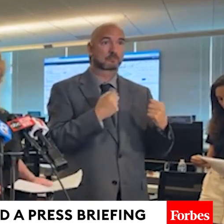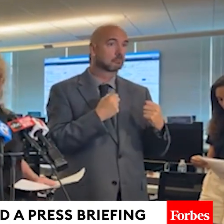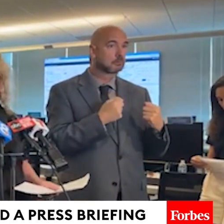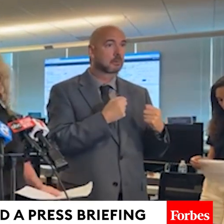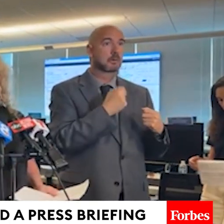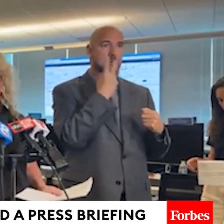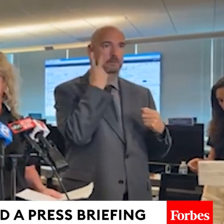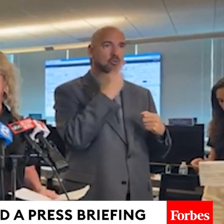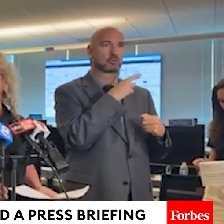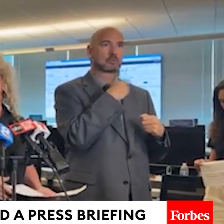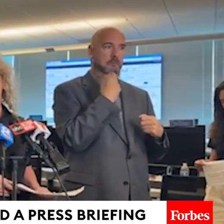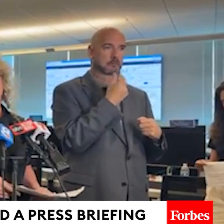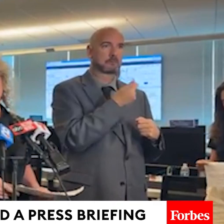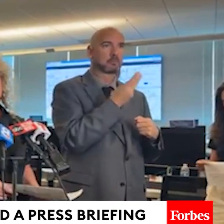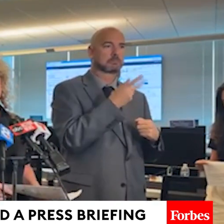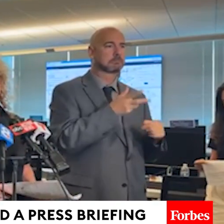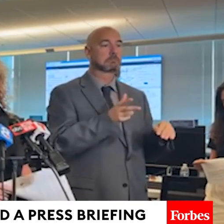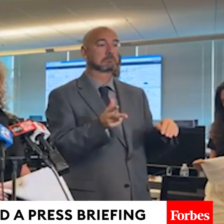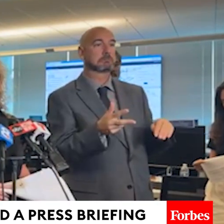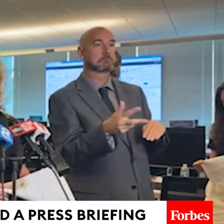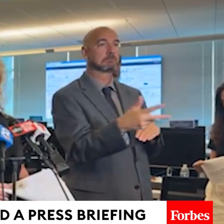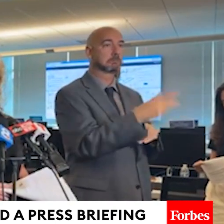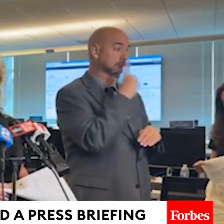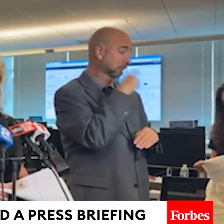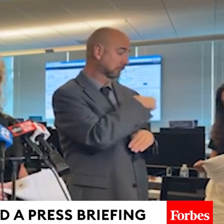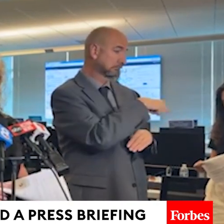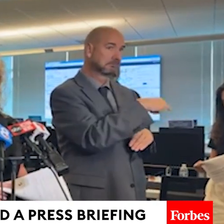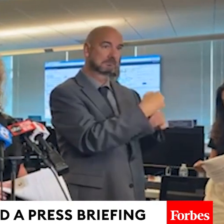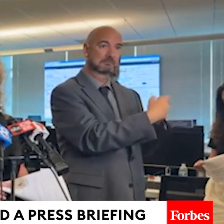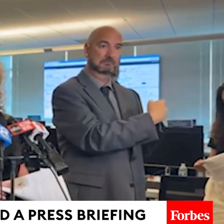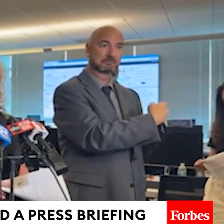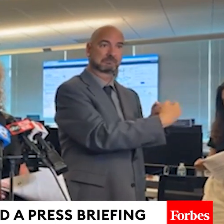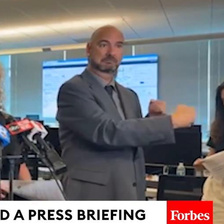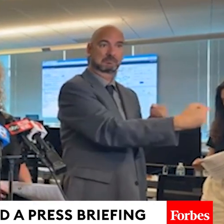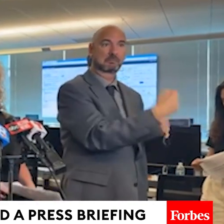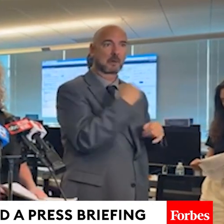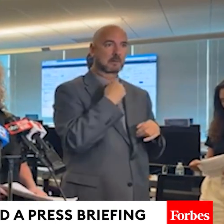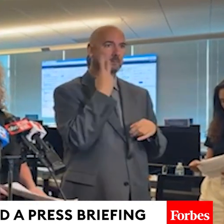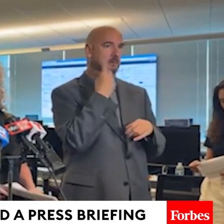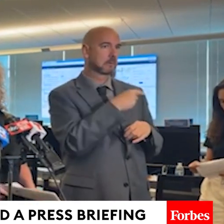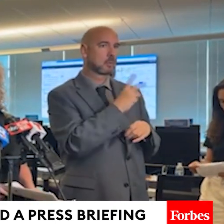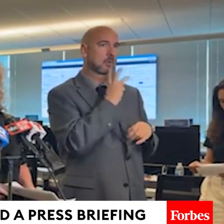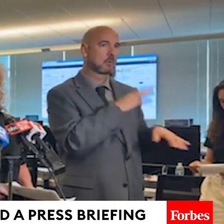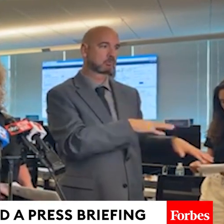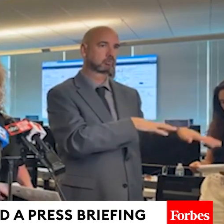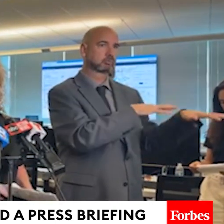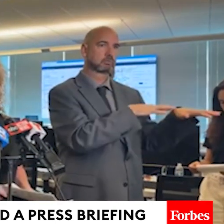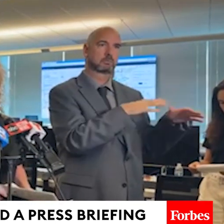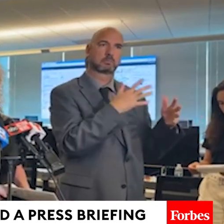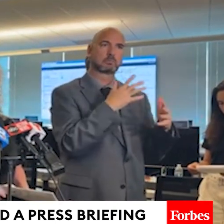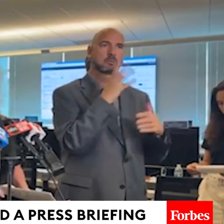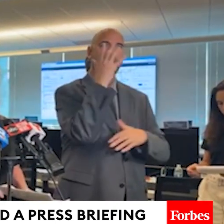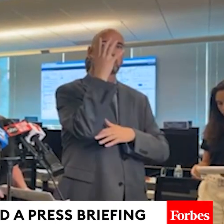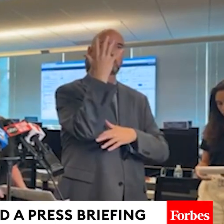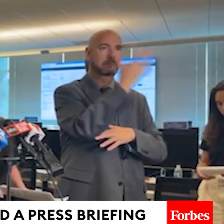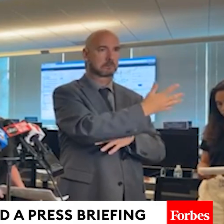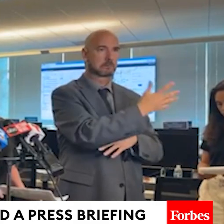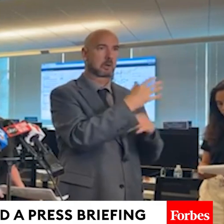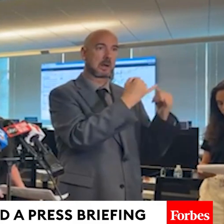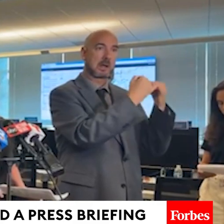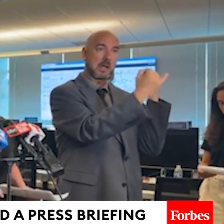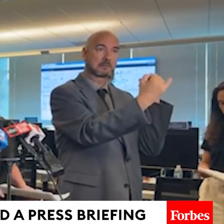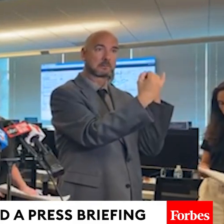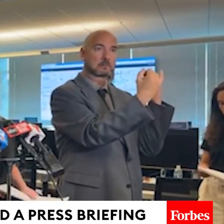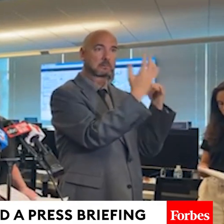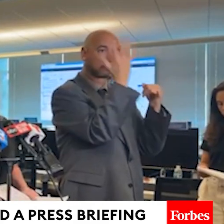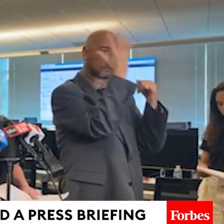few little turns about in my streets because there was standing water, there were trees hanging on power lines. It's